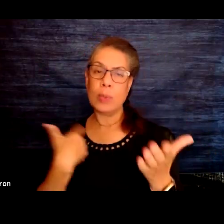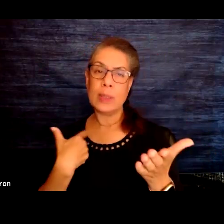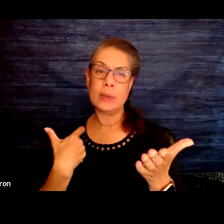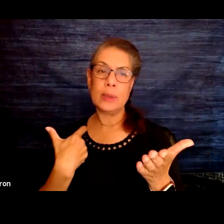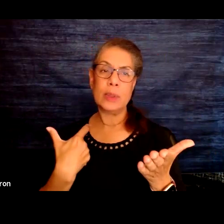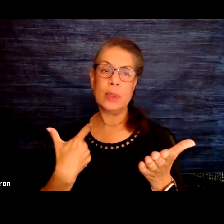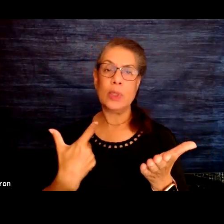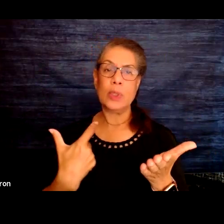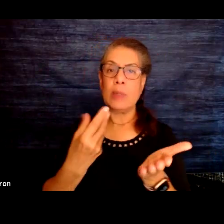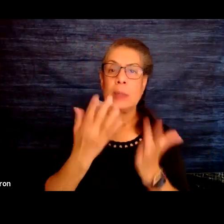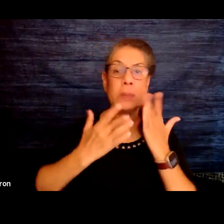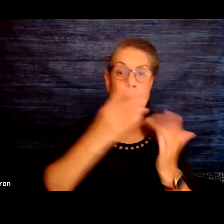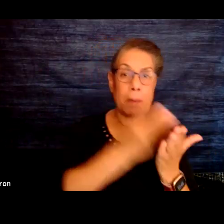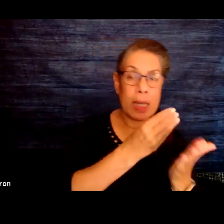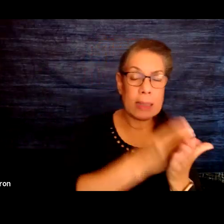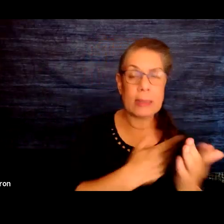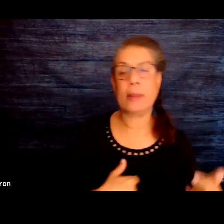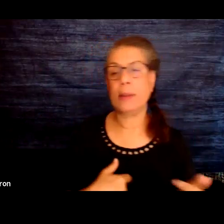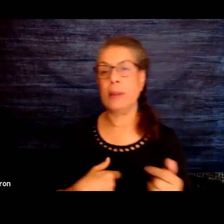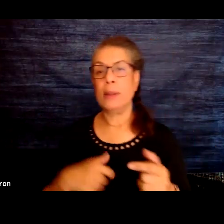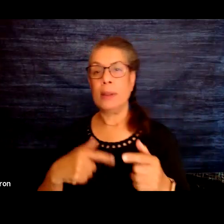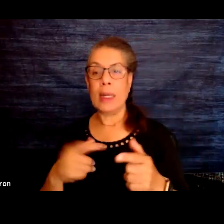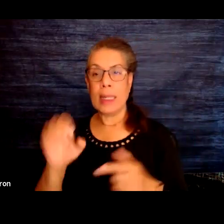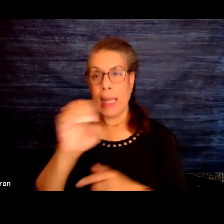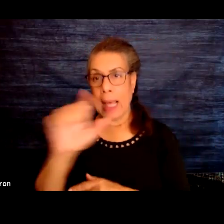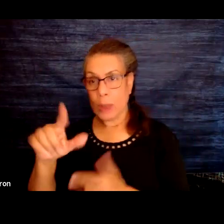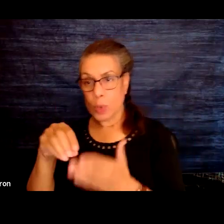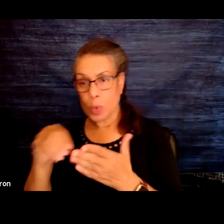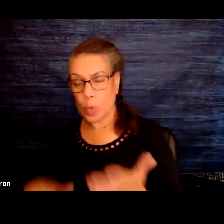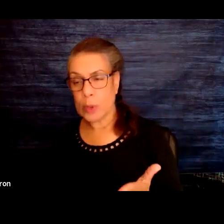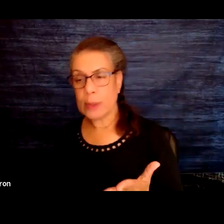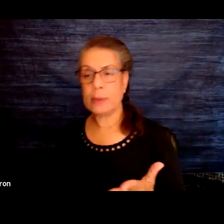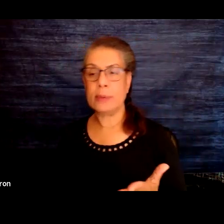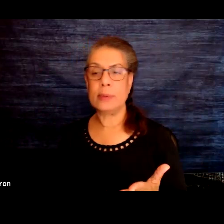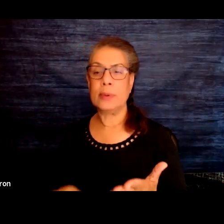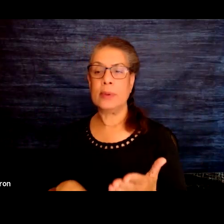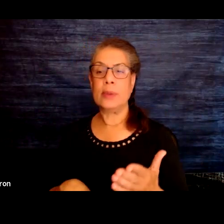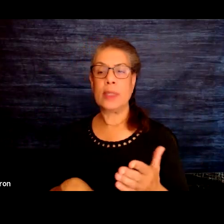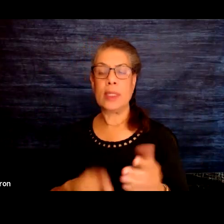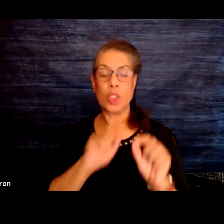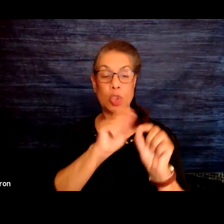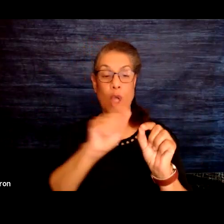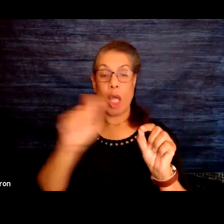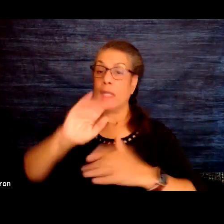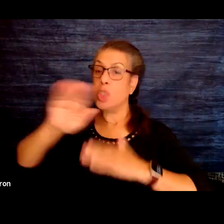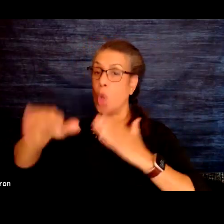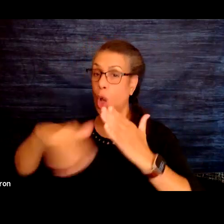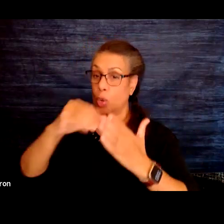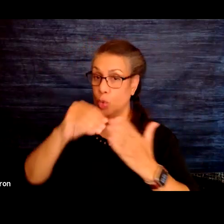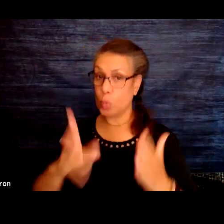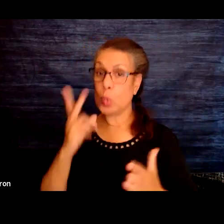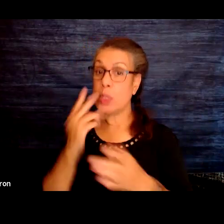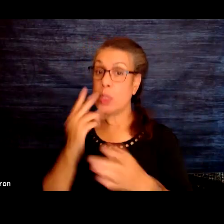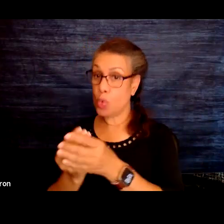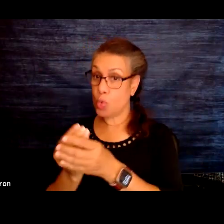students with disabilities, and English language learners. Again, the dotted line is all students. And while you do see growth,